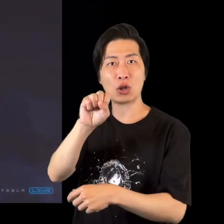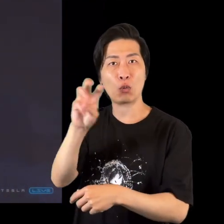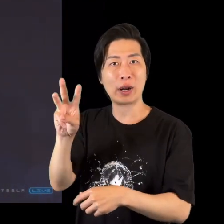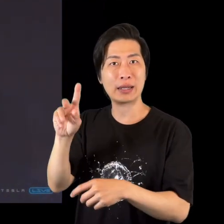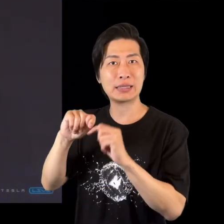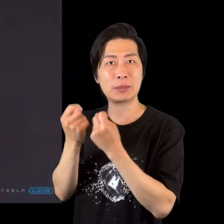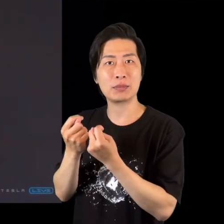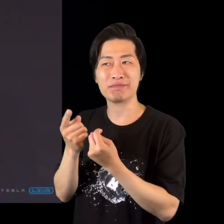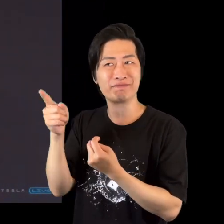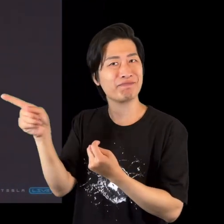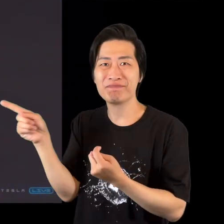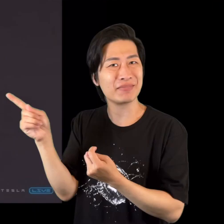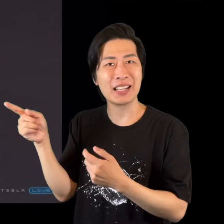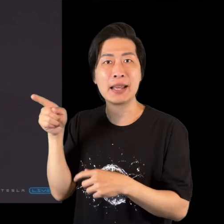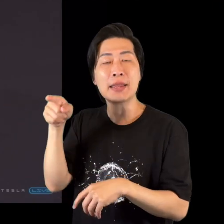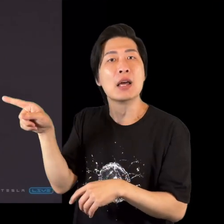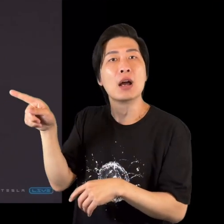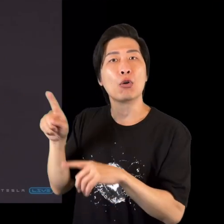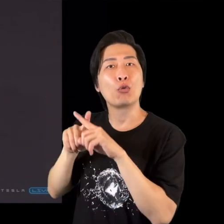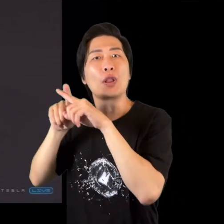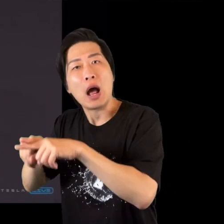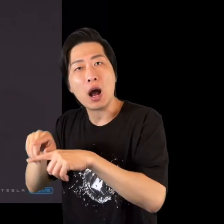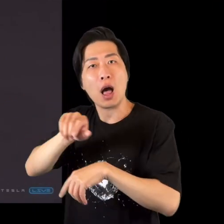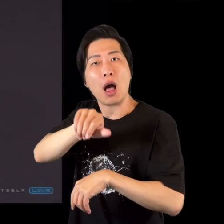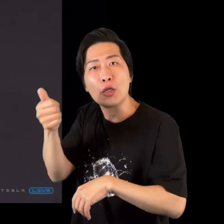team. So they're generally reliant on third-party